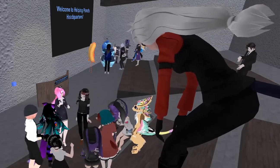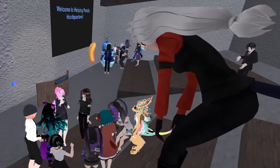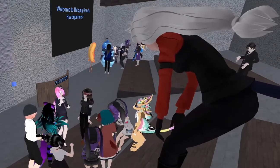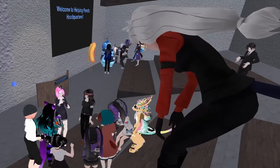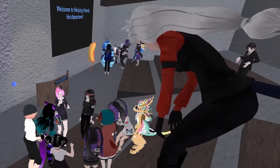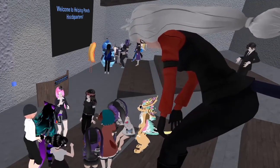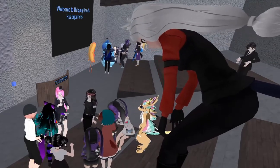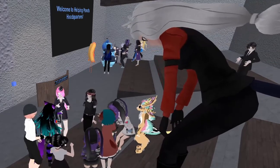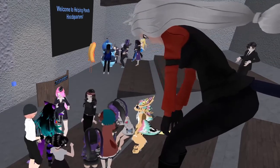C-A-L-L.